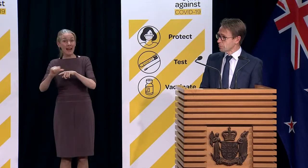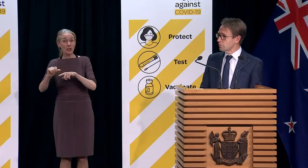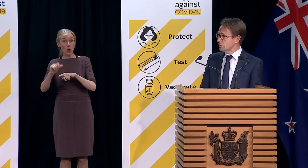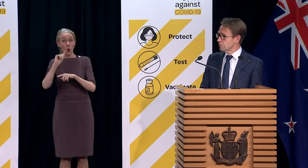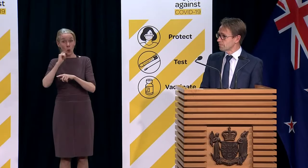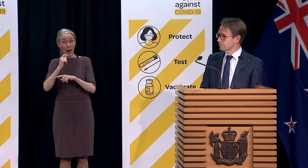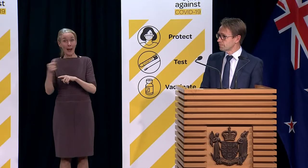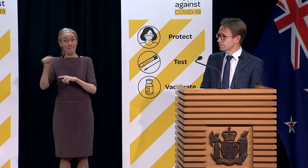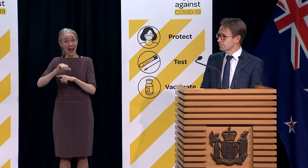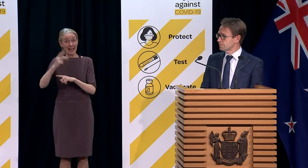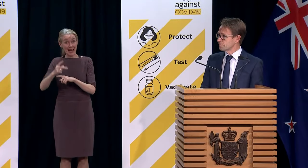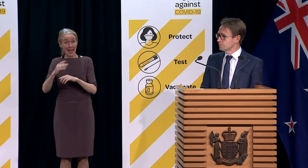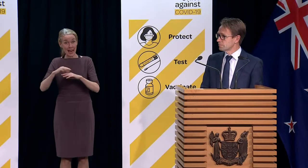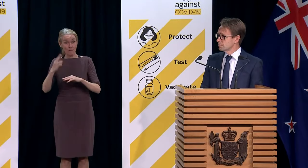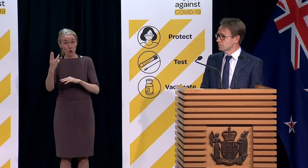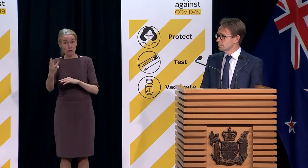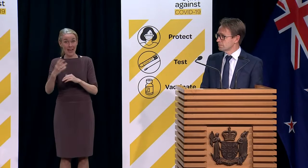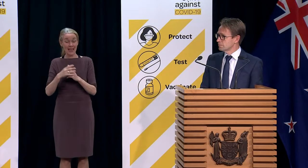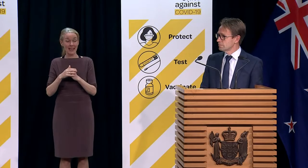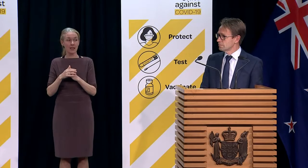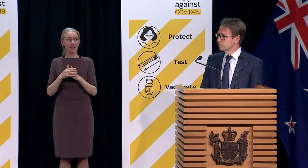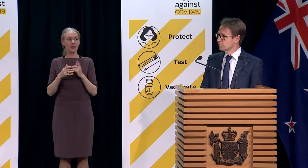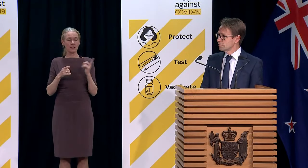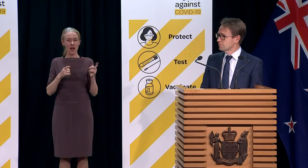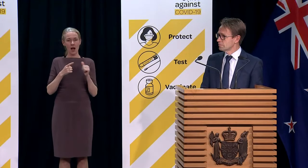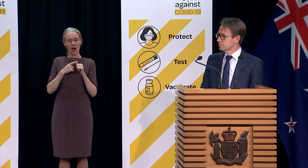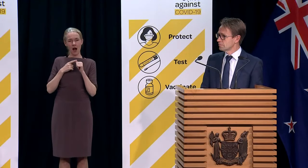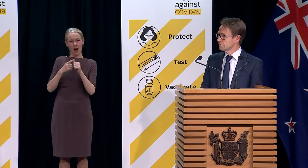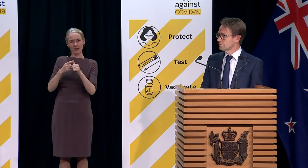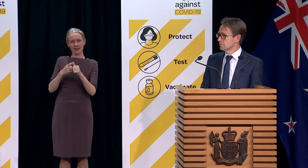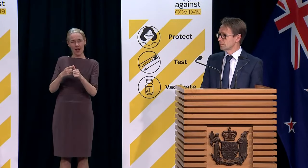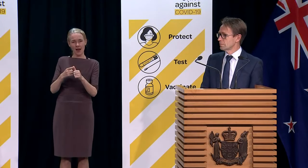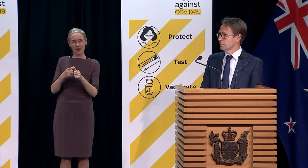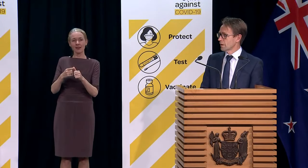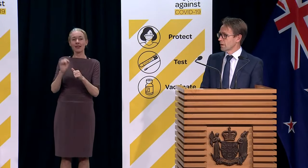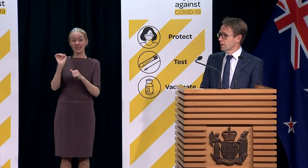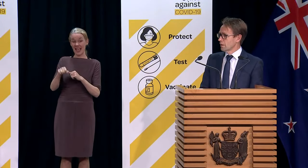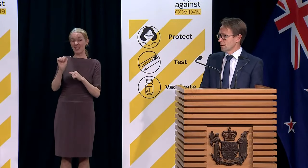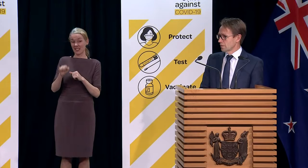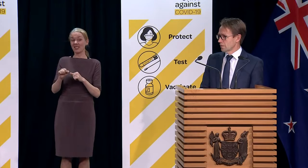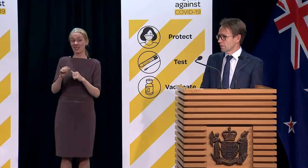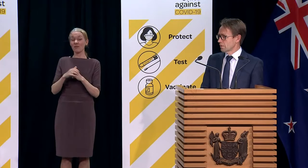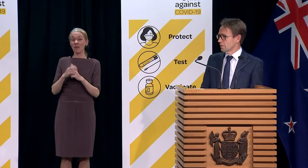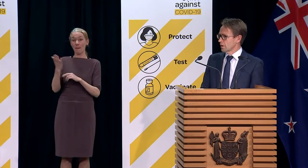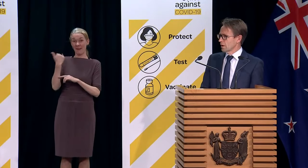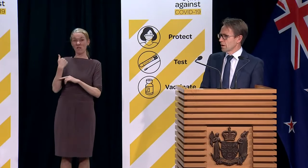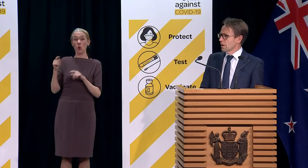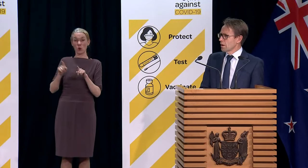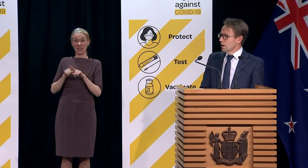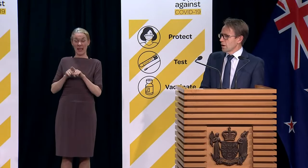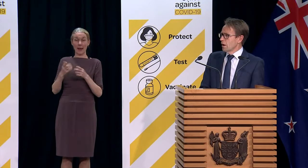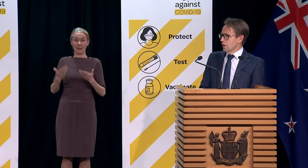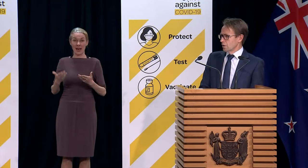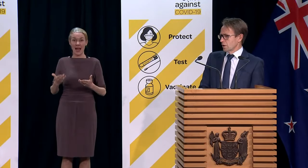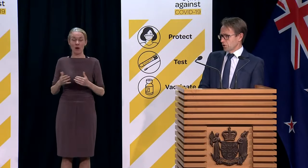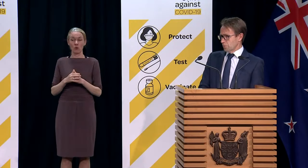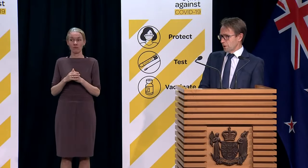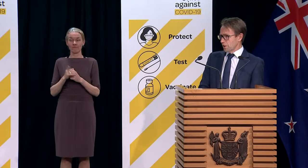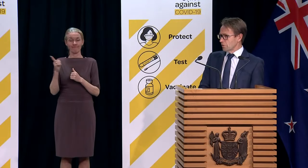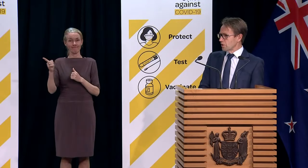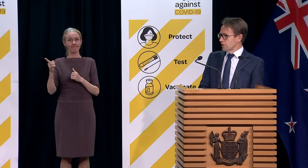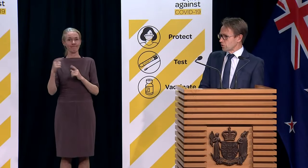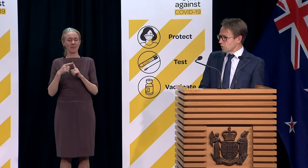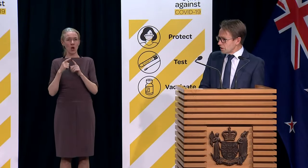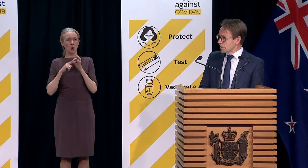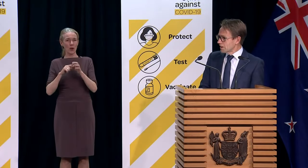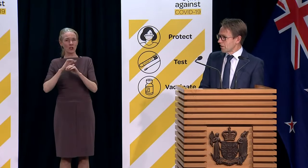has happened before. And will Waikato be helping at all with the backlog at Auckland, and if so, how are they going to get through their own backlog? Look, I